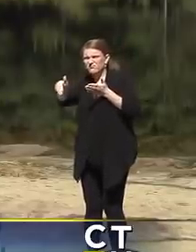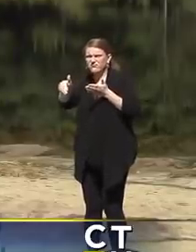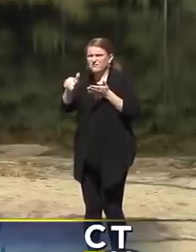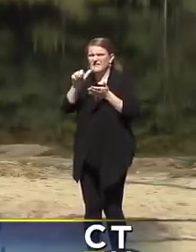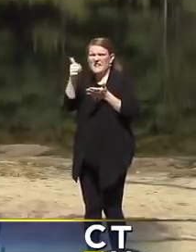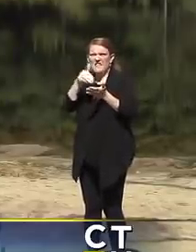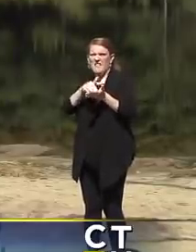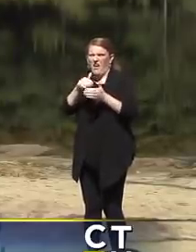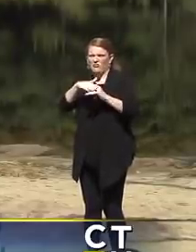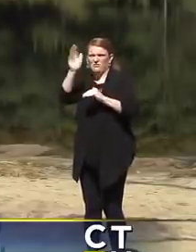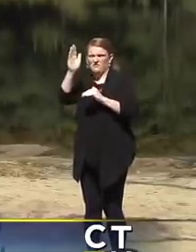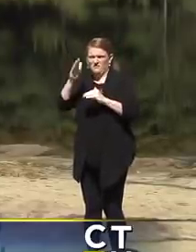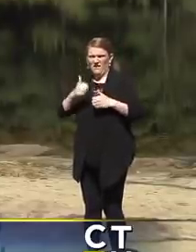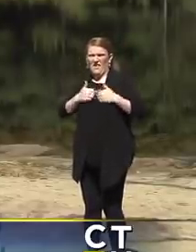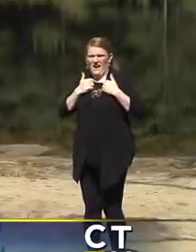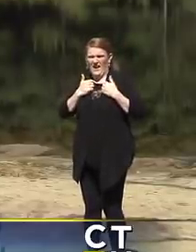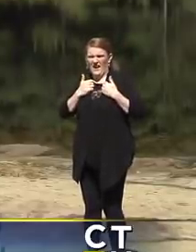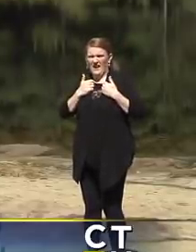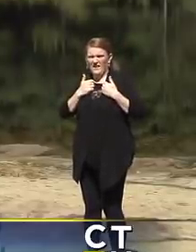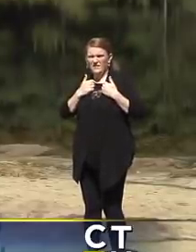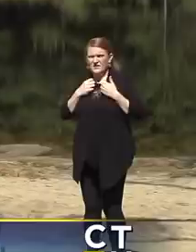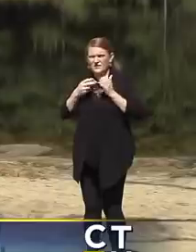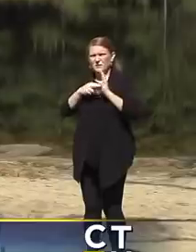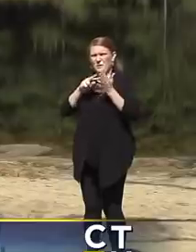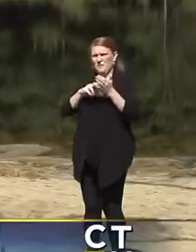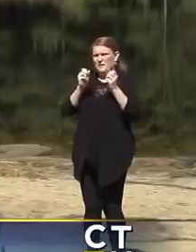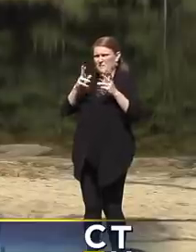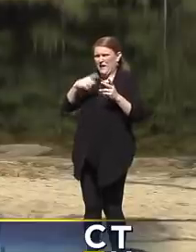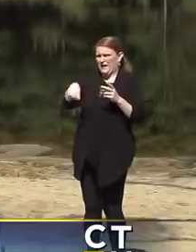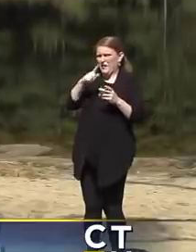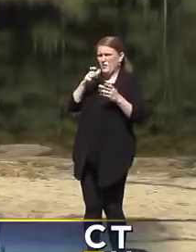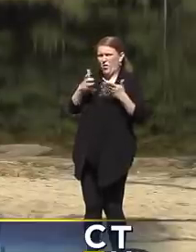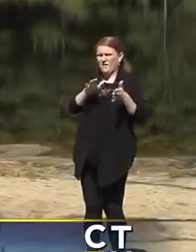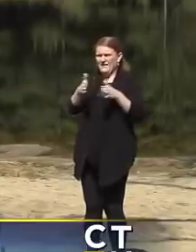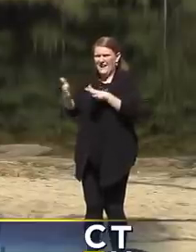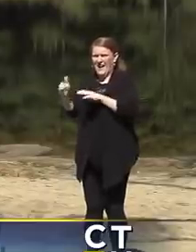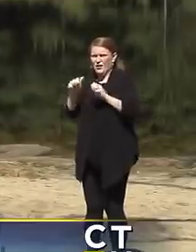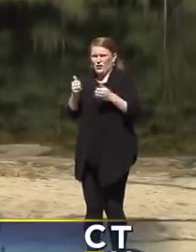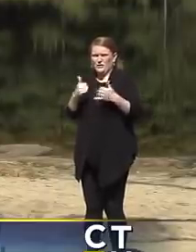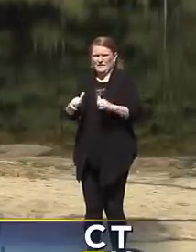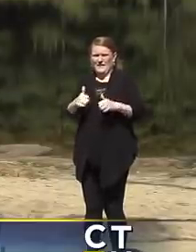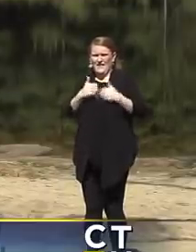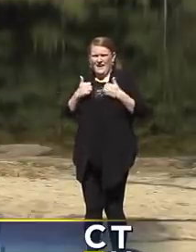said a majority of those that lost could still be with us.